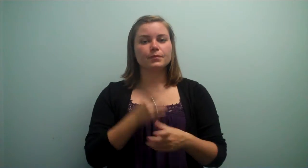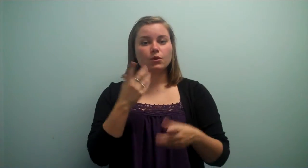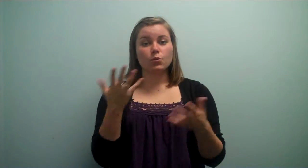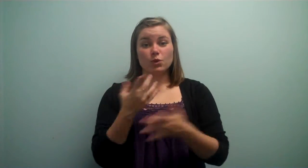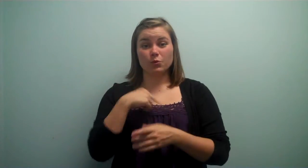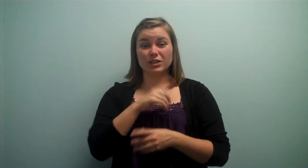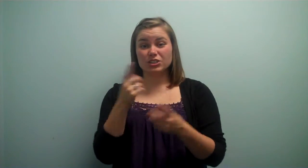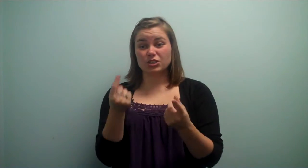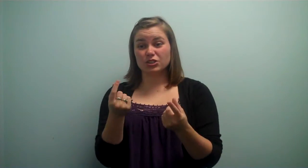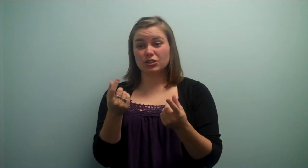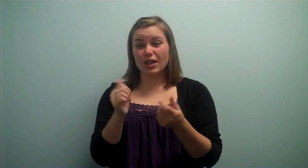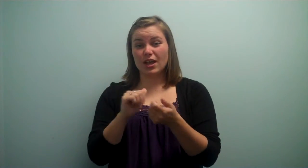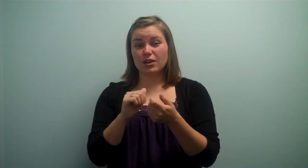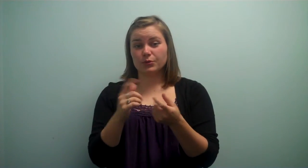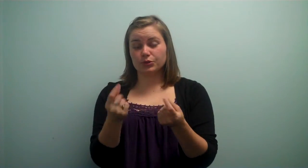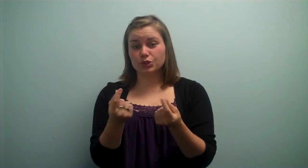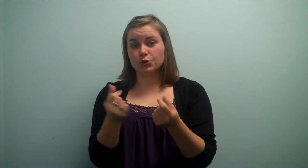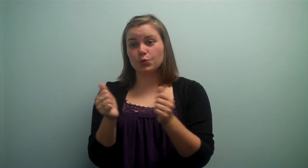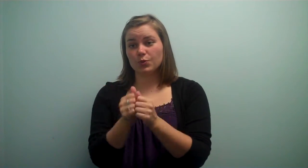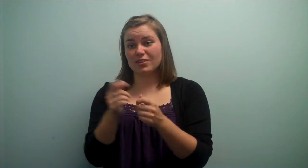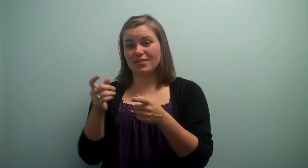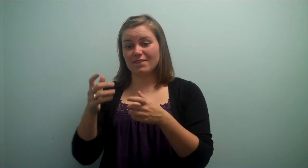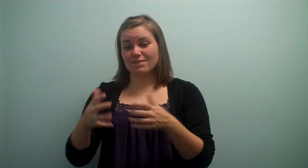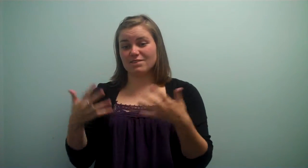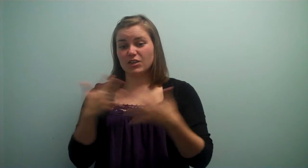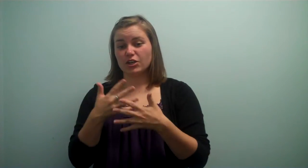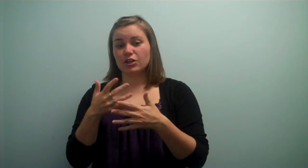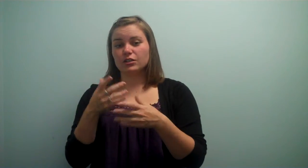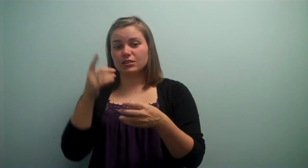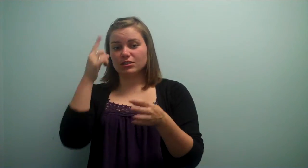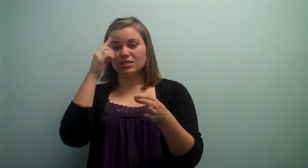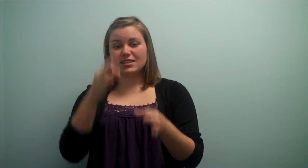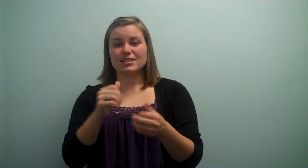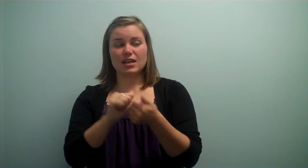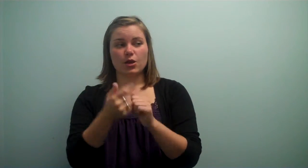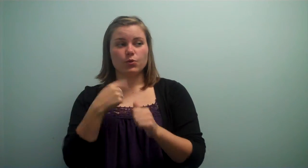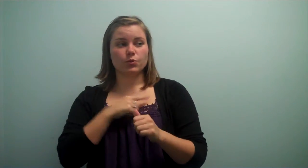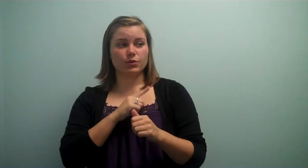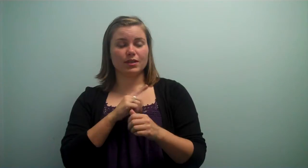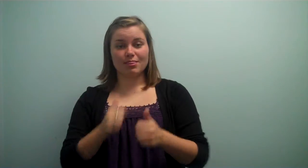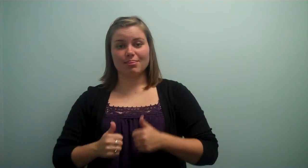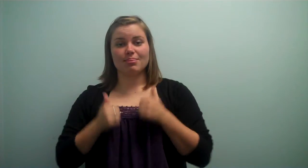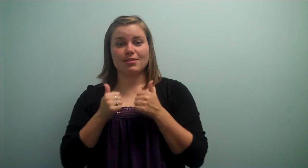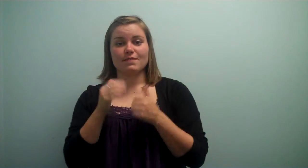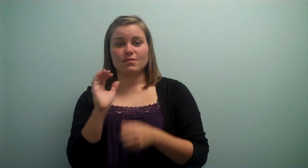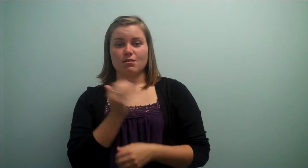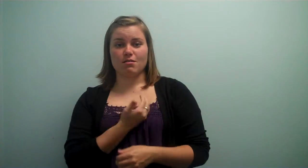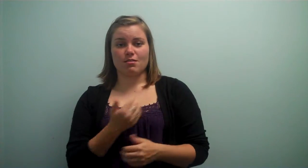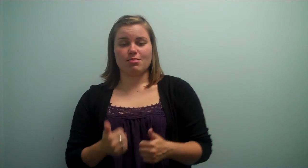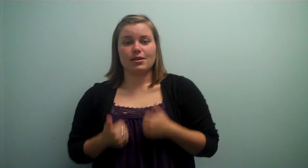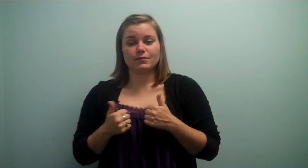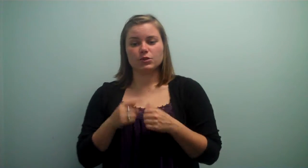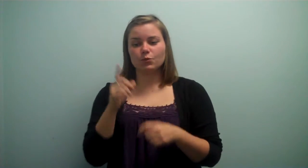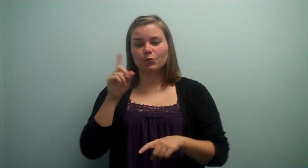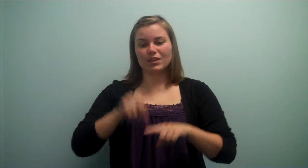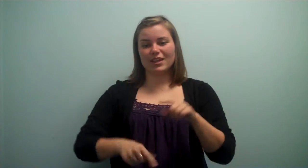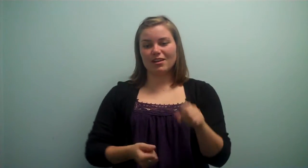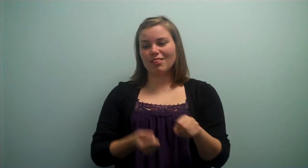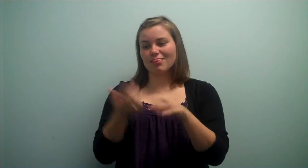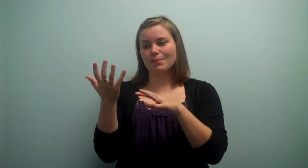with the fear is what determines how we live our lives. Although we can't eliminate fear, we can view it differently